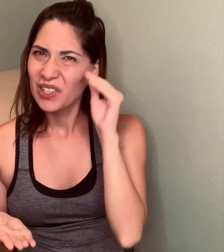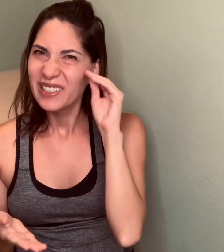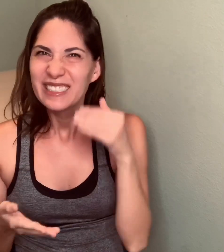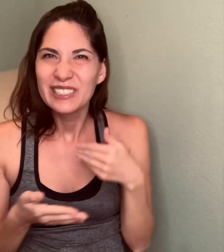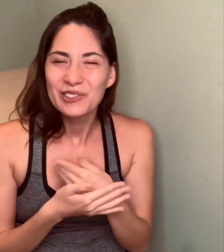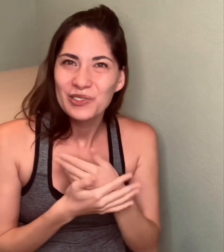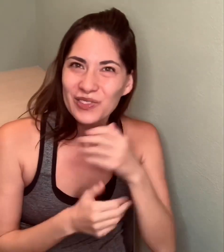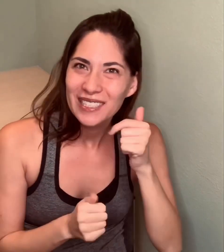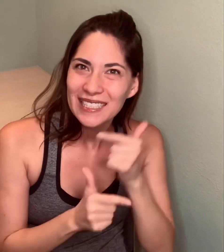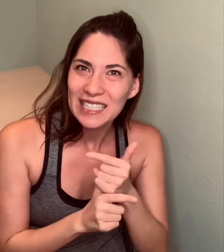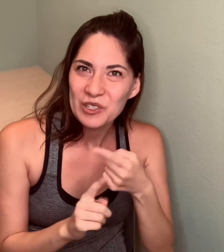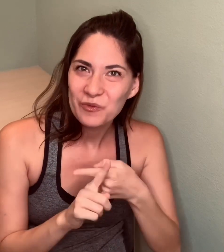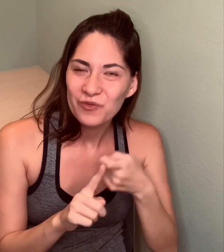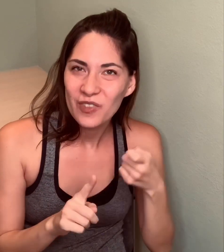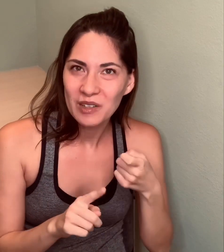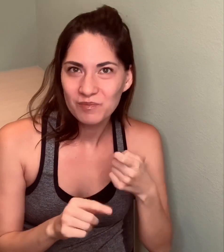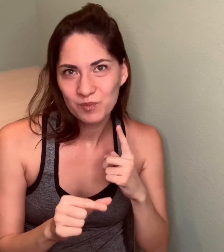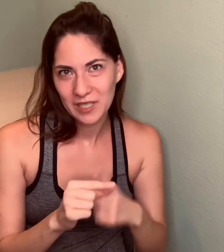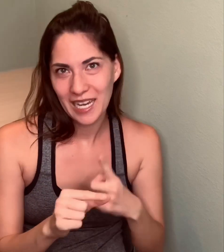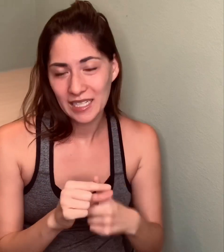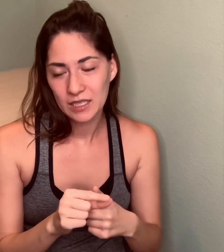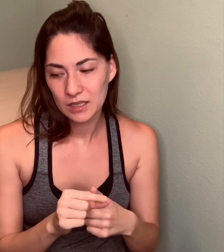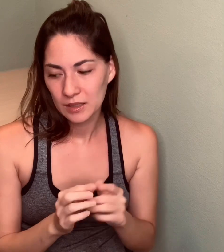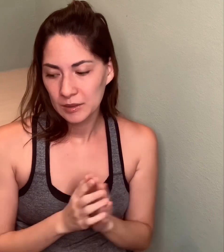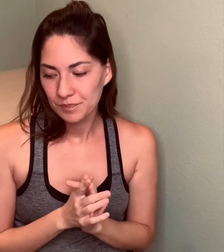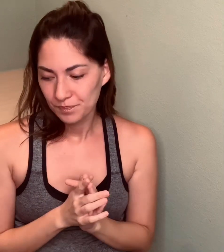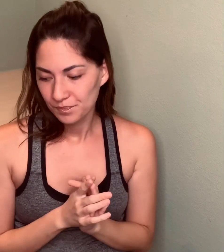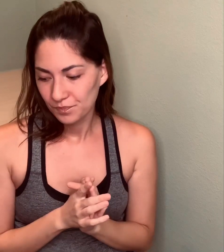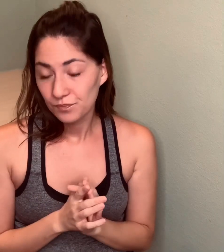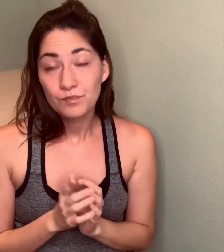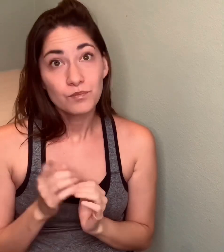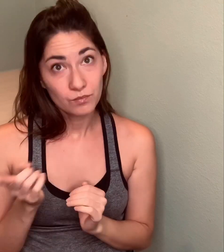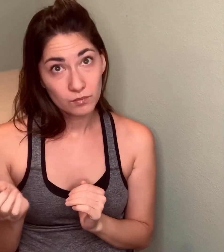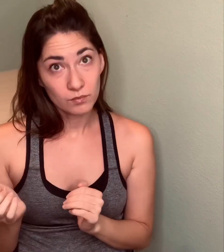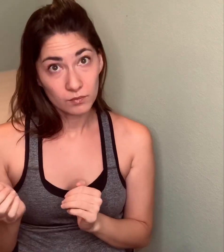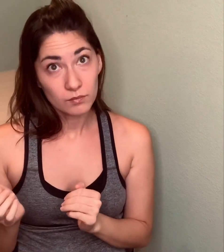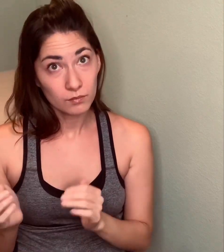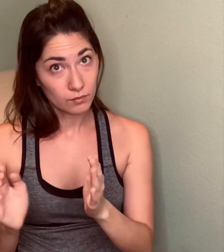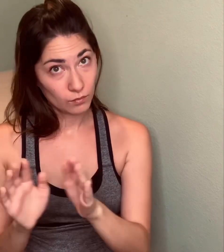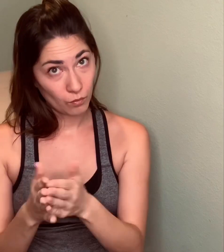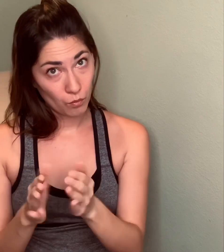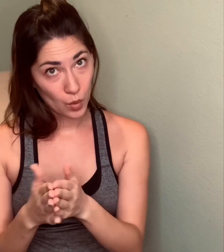that these books from Osbourne are a wonderful,